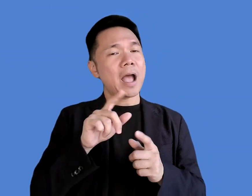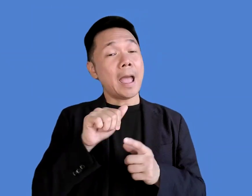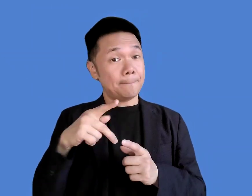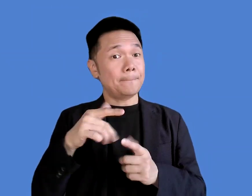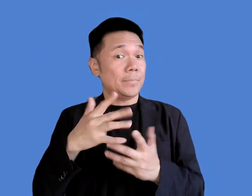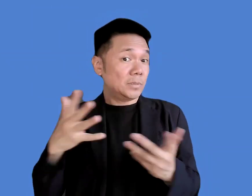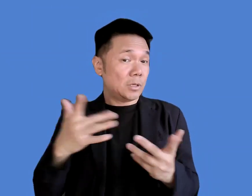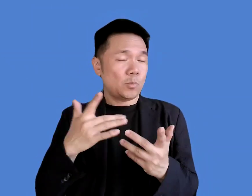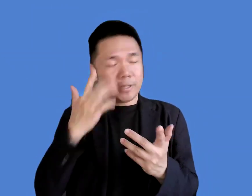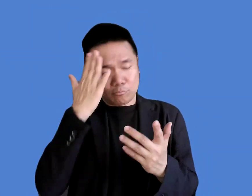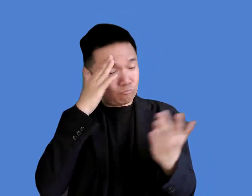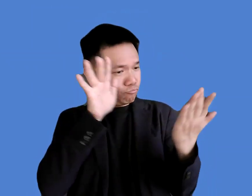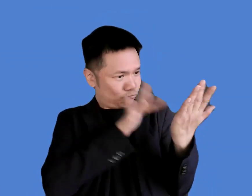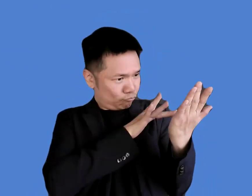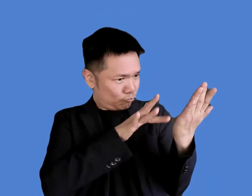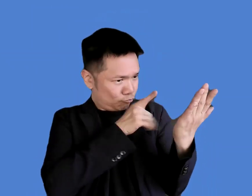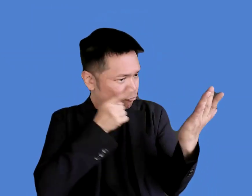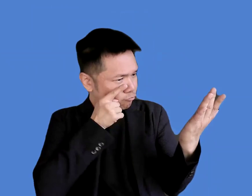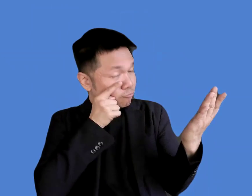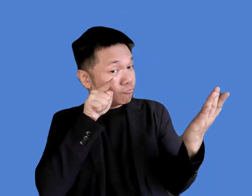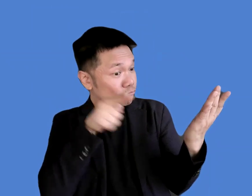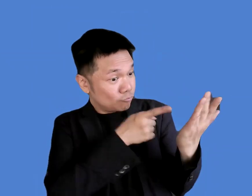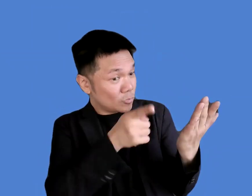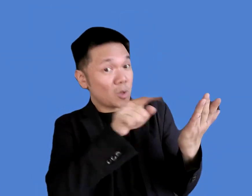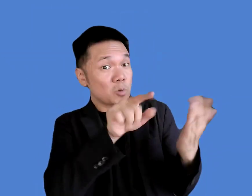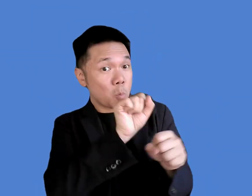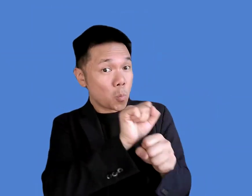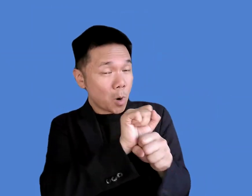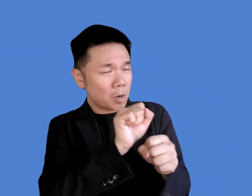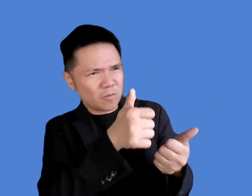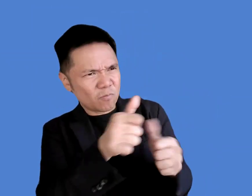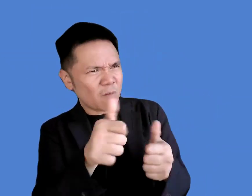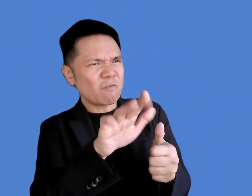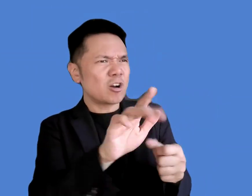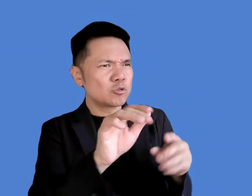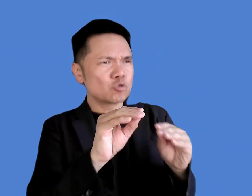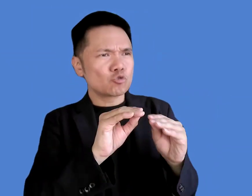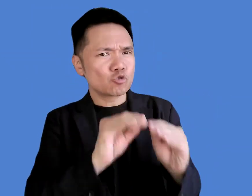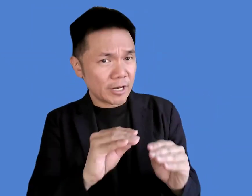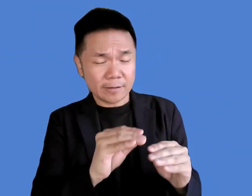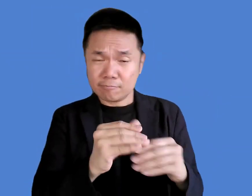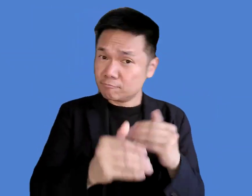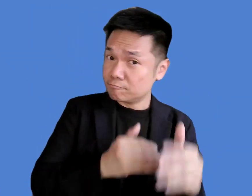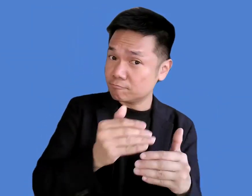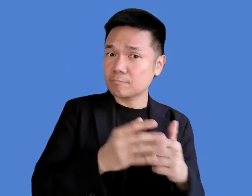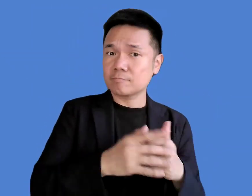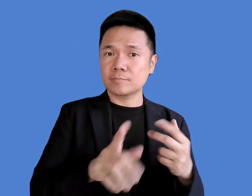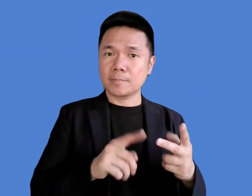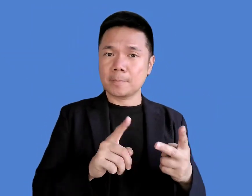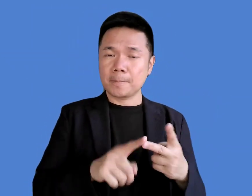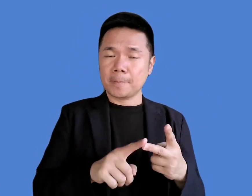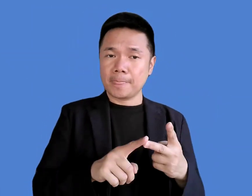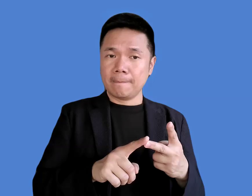like tracking how far the employee has gone through their training. It can track things like how